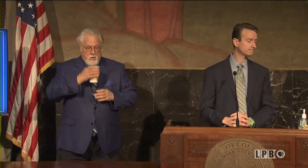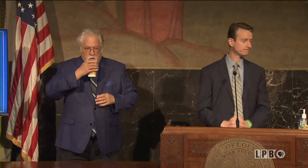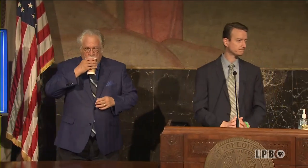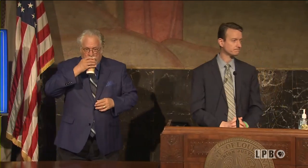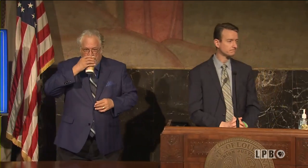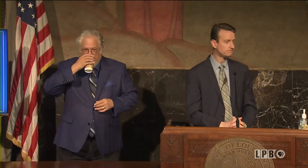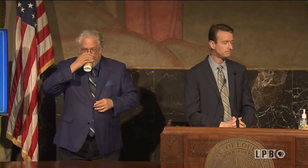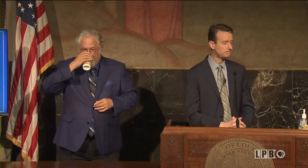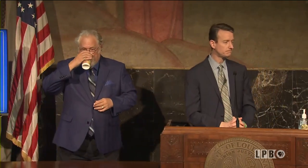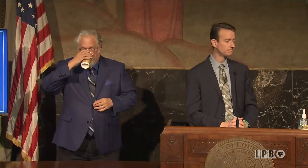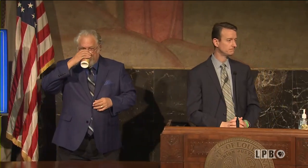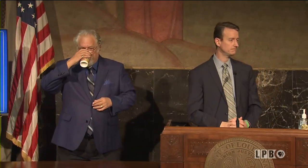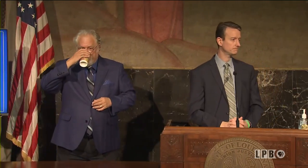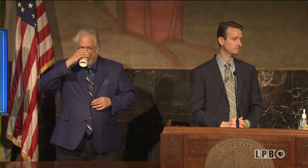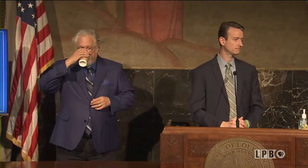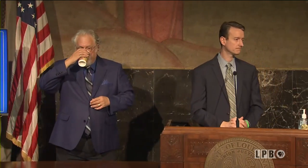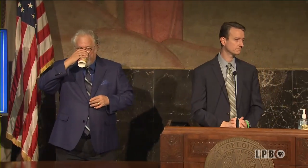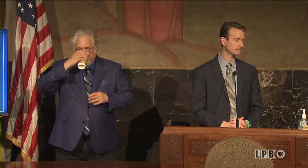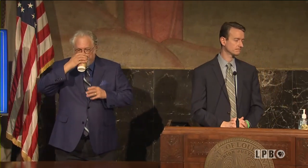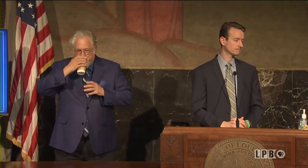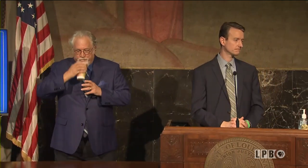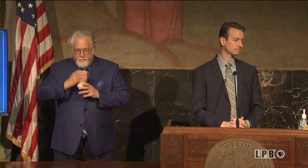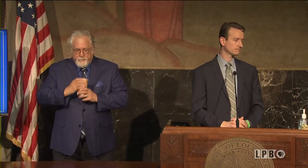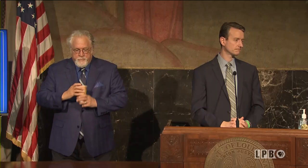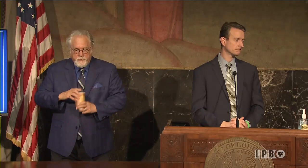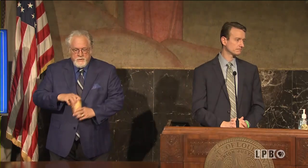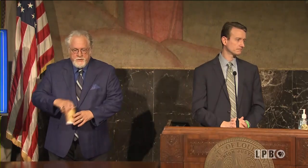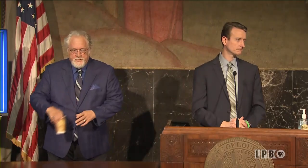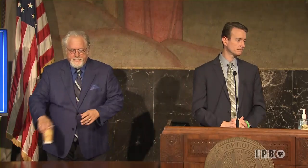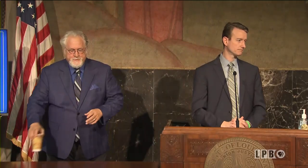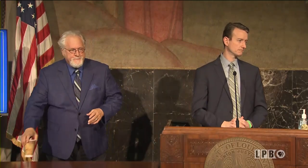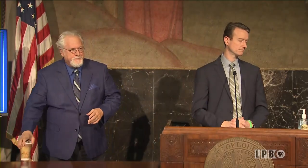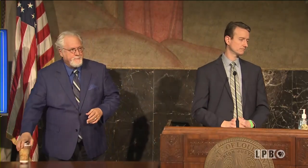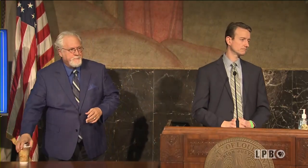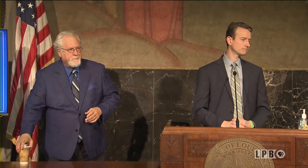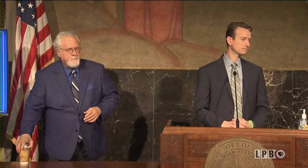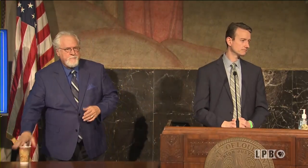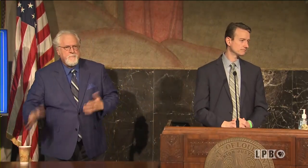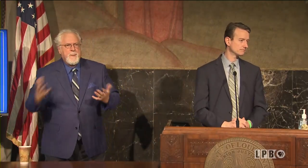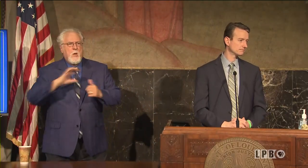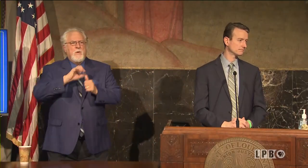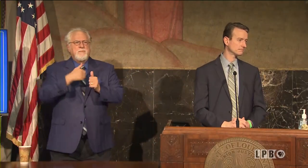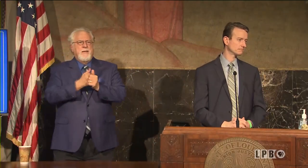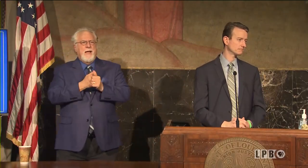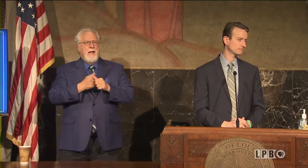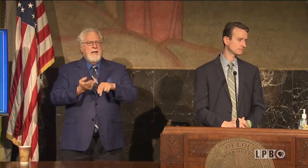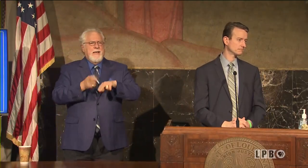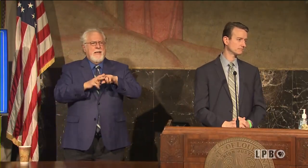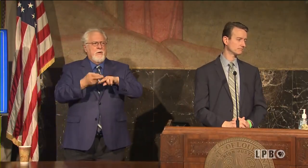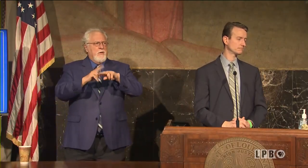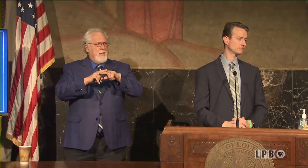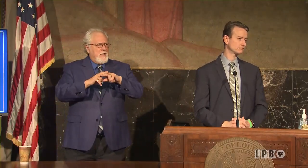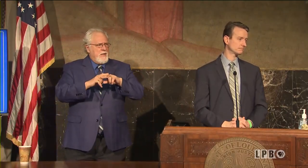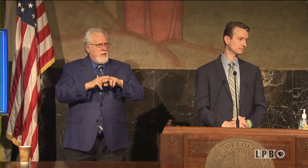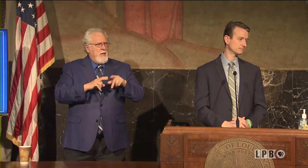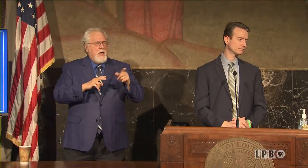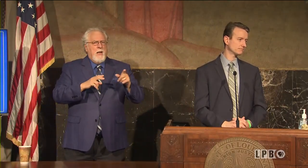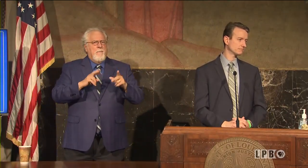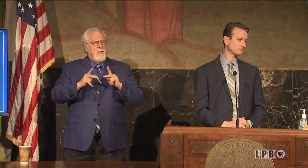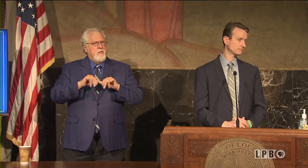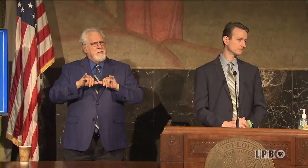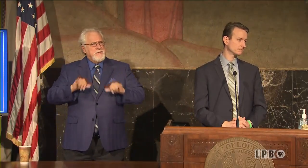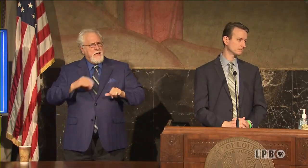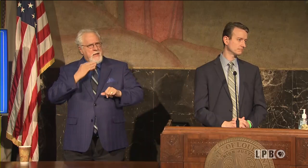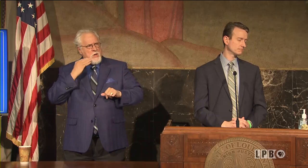Melinda. In terms of what is driving these increases, is it entirely people just being off